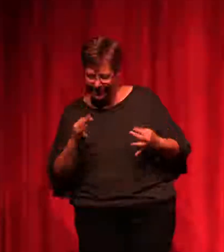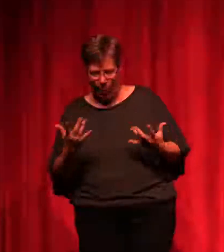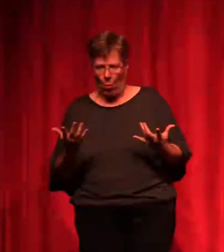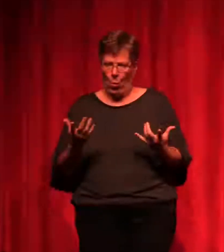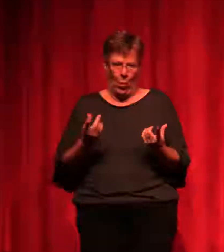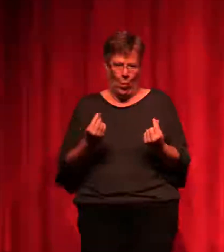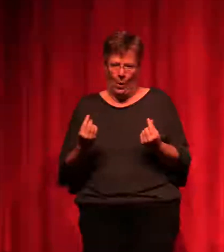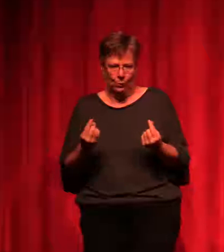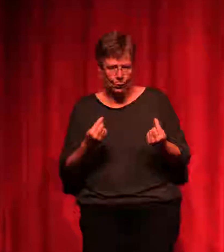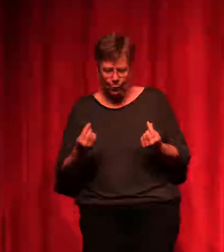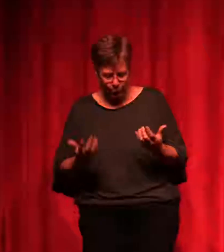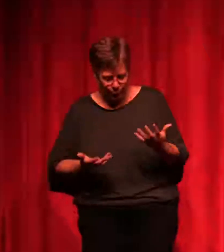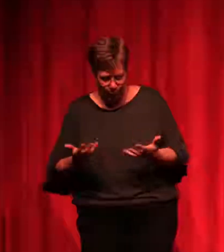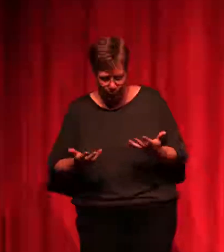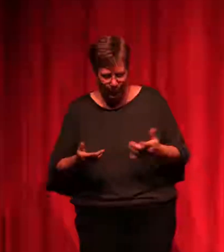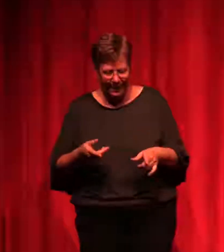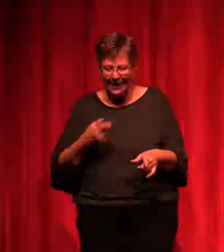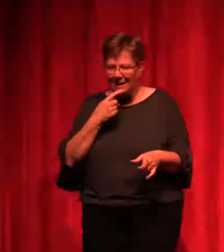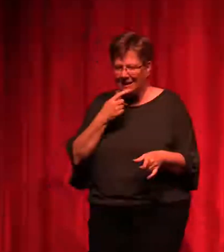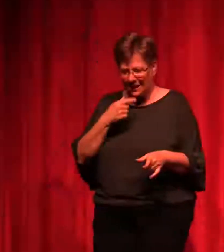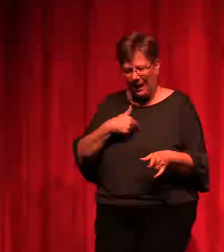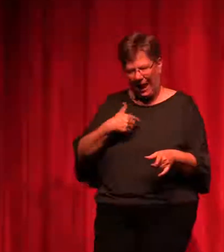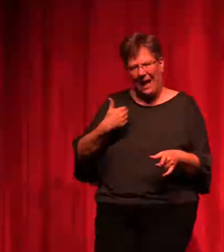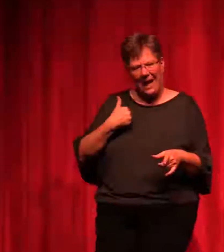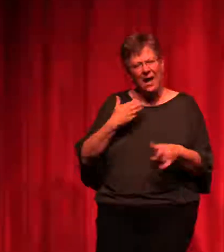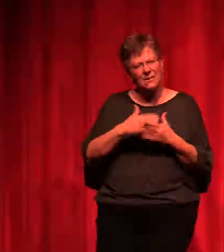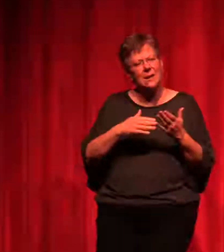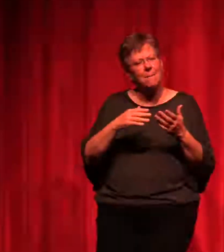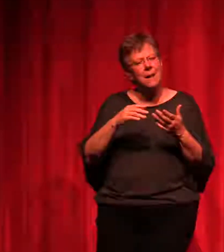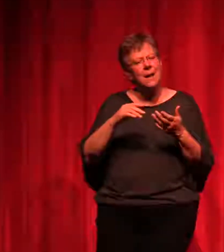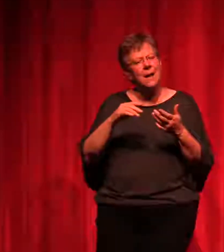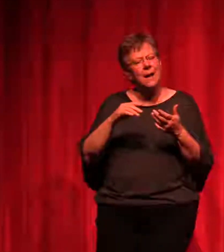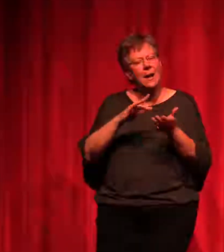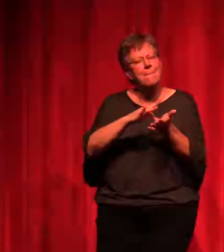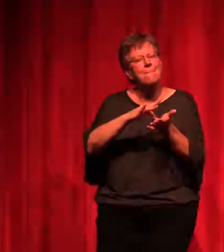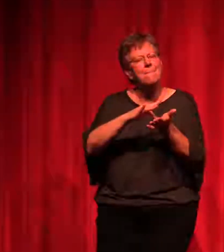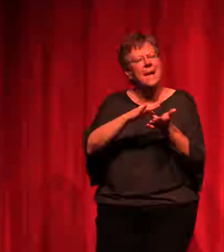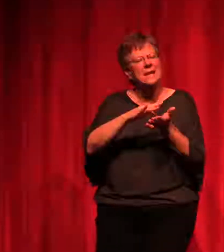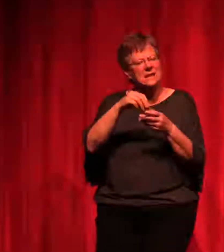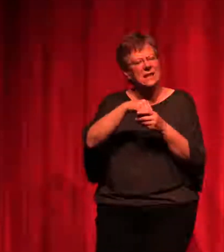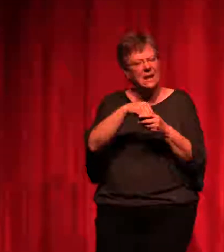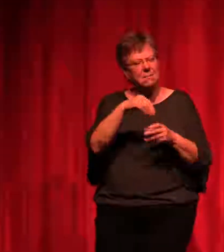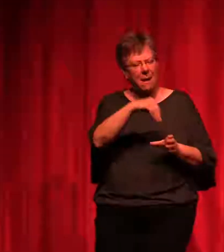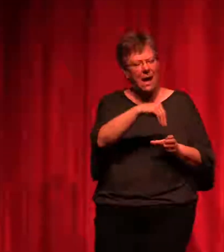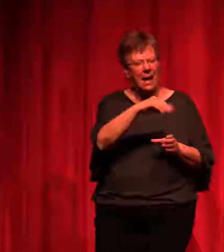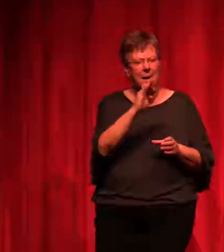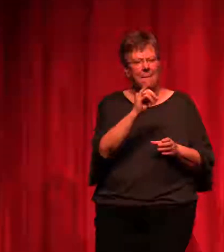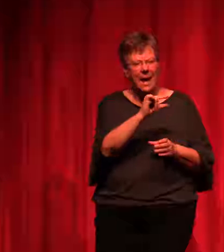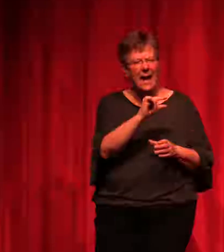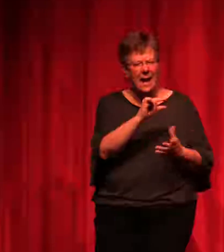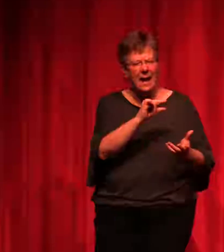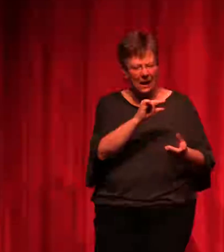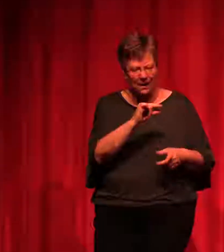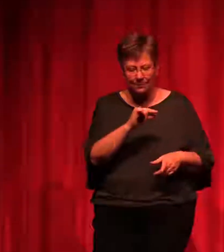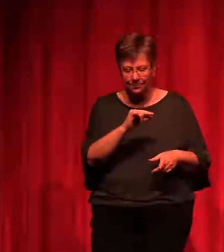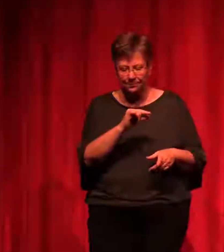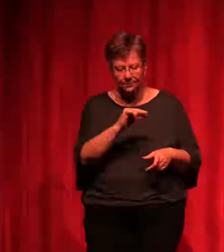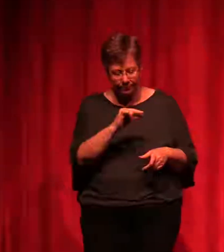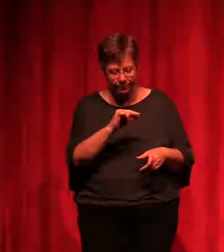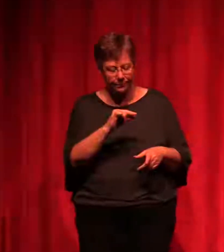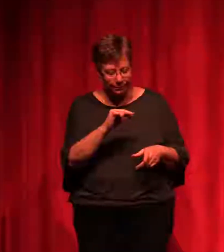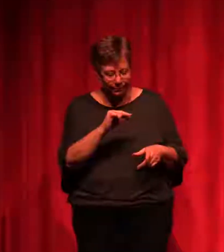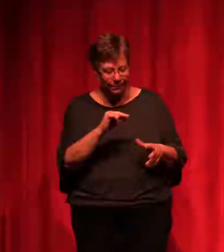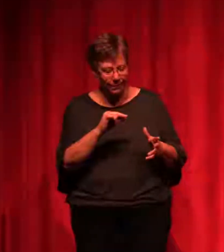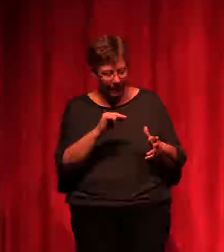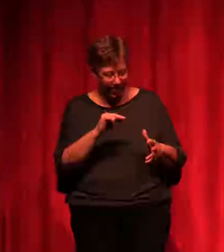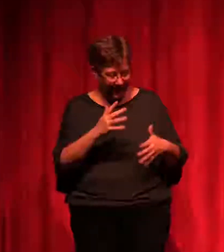do. And he says, "Well, I got some pain pills in my bag there," but there weren't any pain pills. And I drag him up